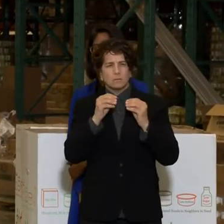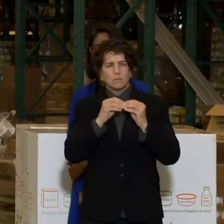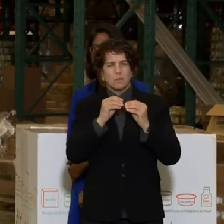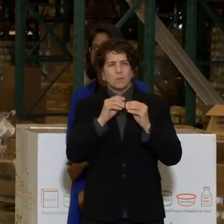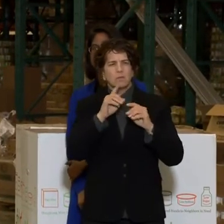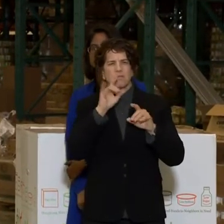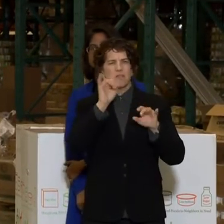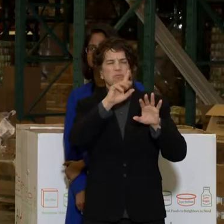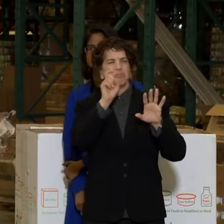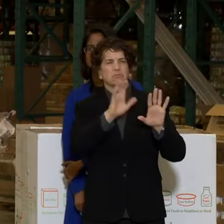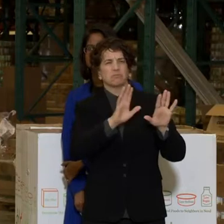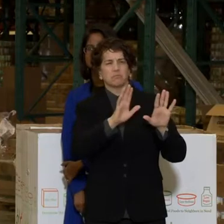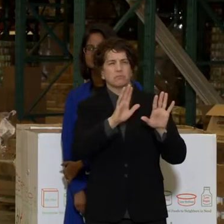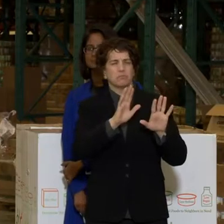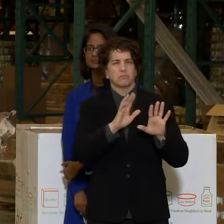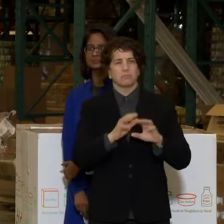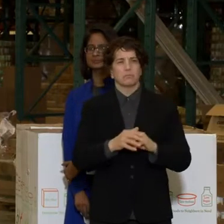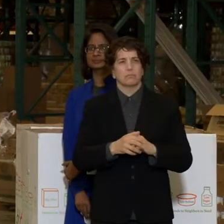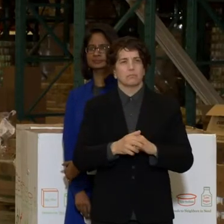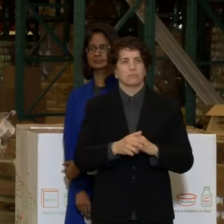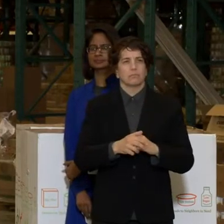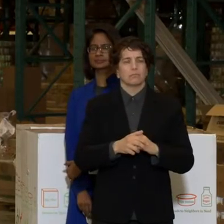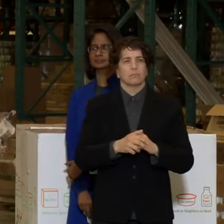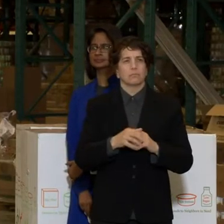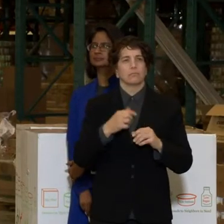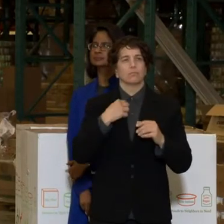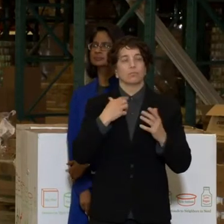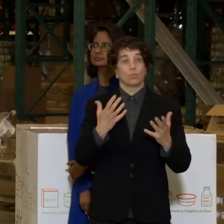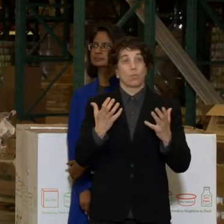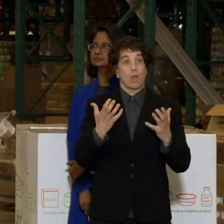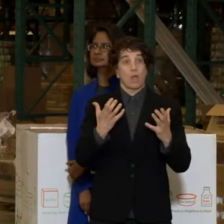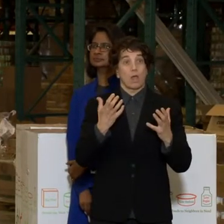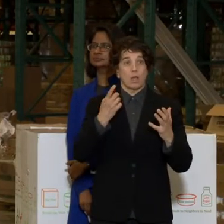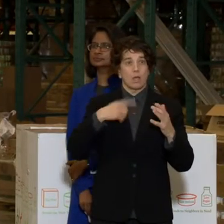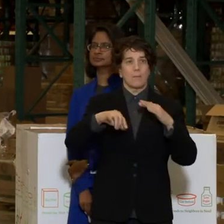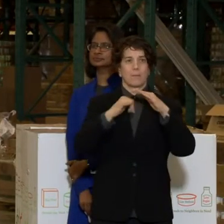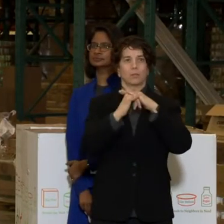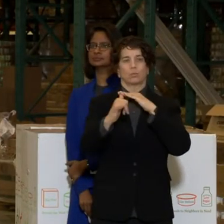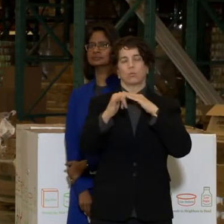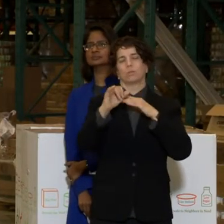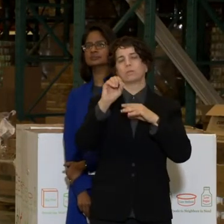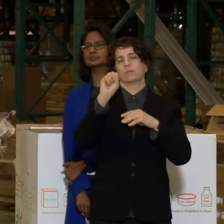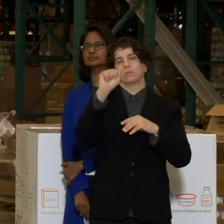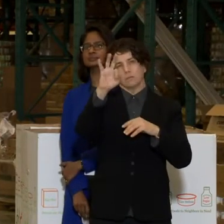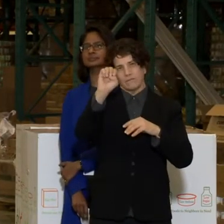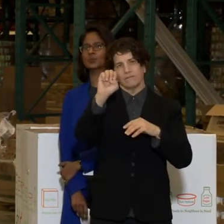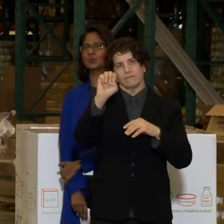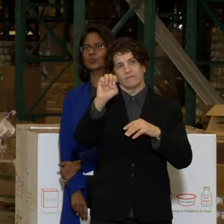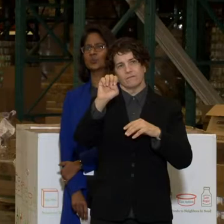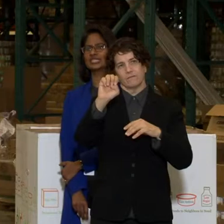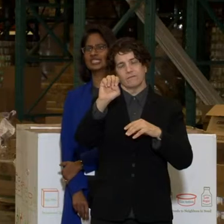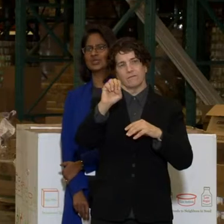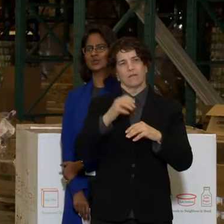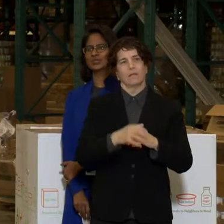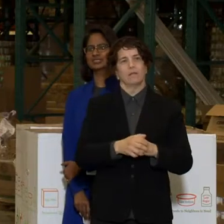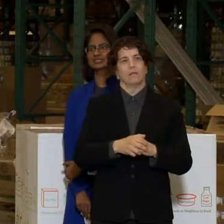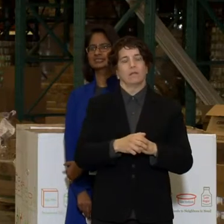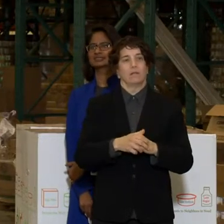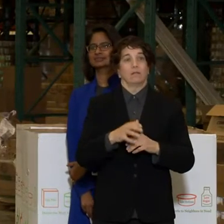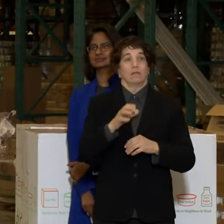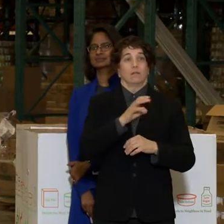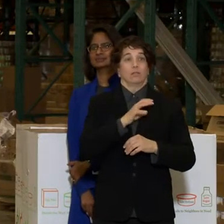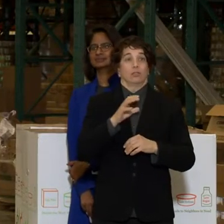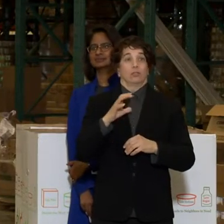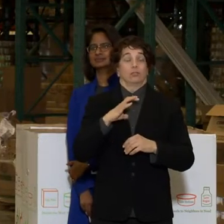go about having the safe use of our metro. The council always has the ability to come up with